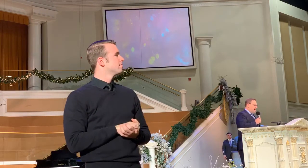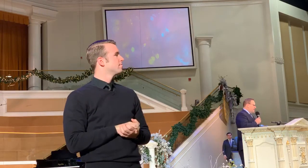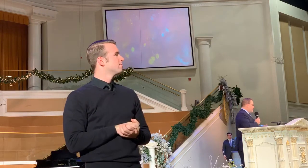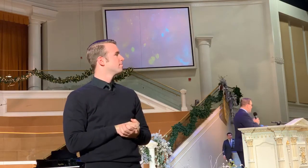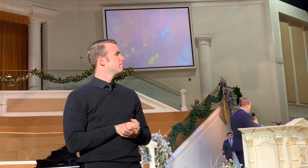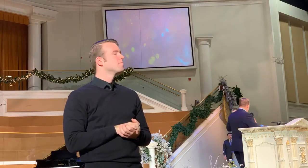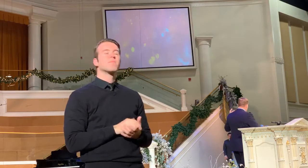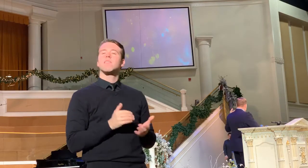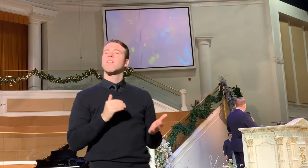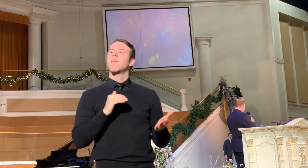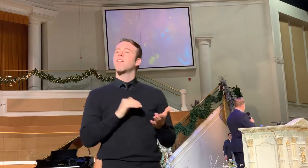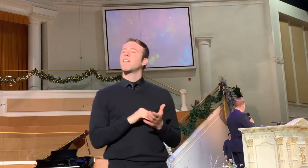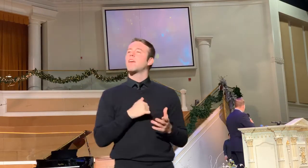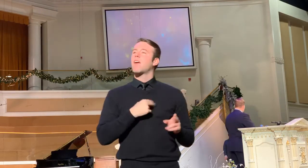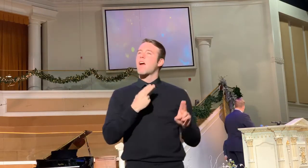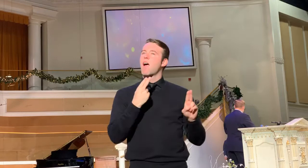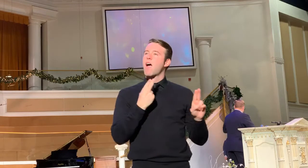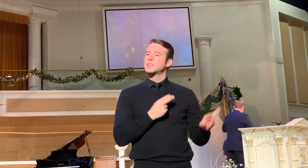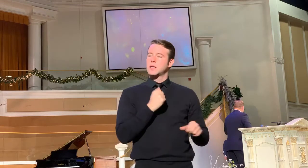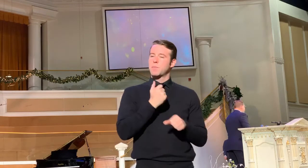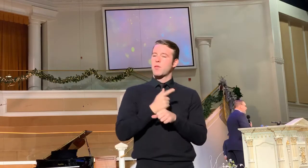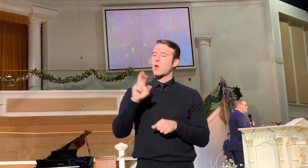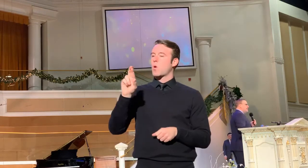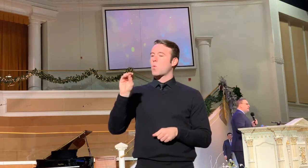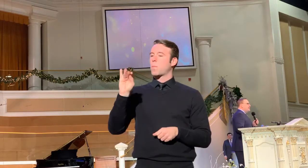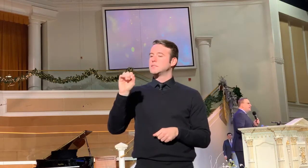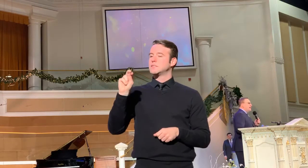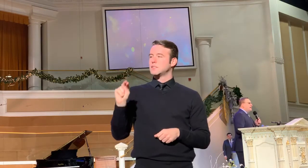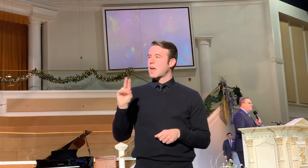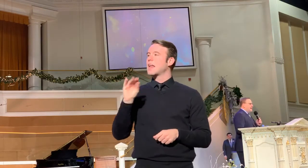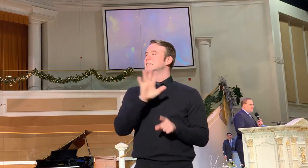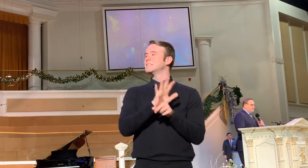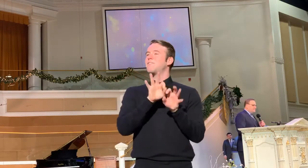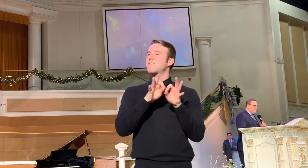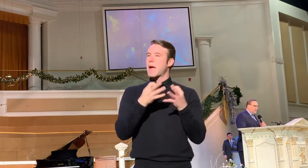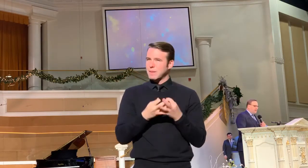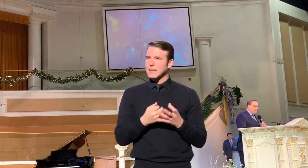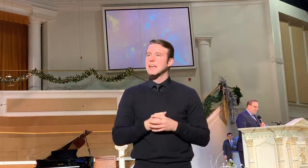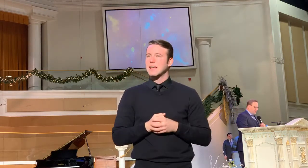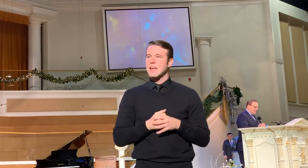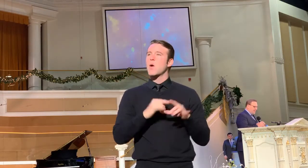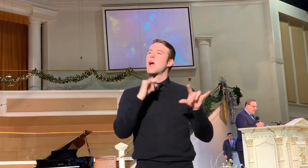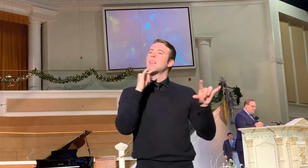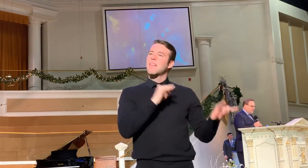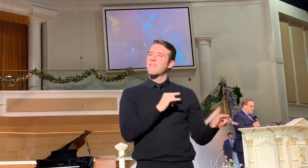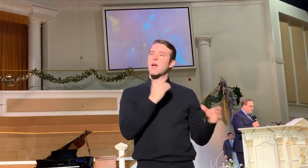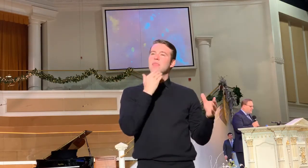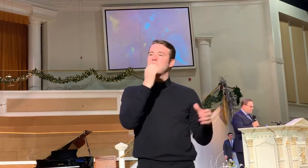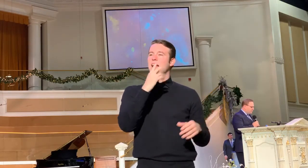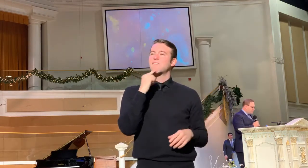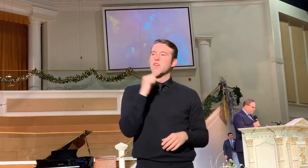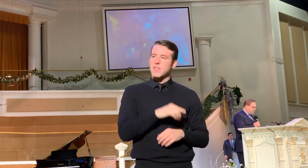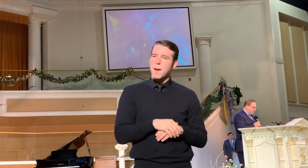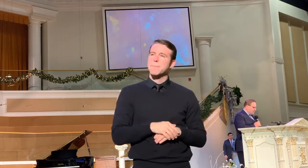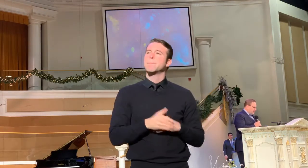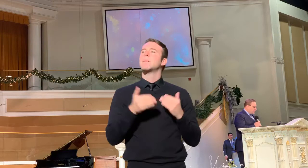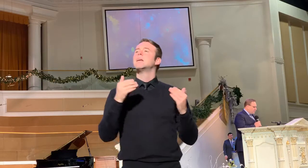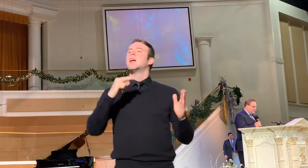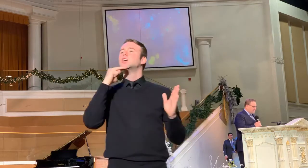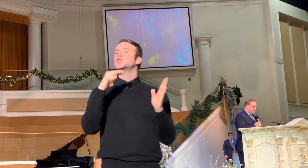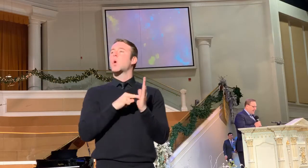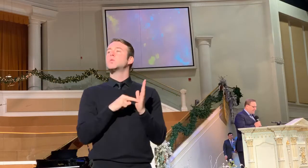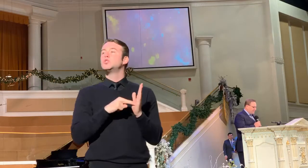And again, I want to honor Pastor Roberson and his family. Amen. Love them and thank God for them. Let's go to